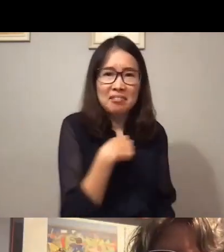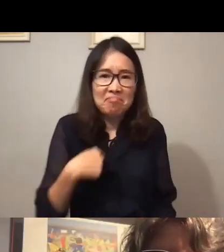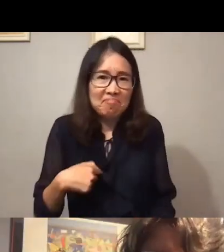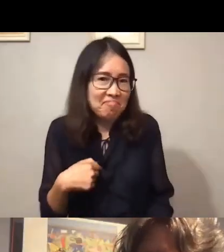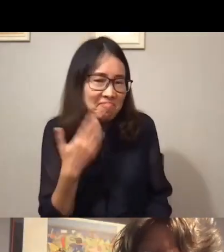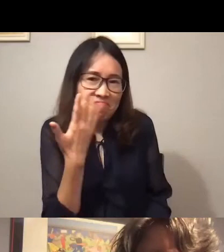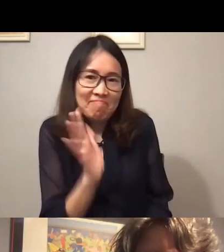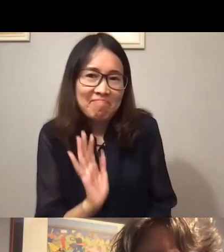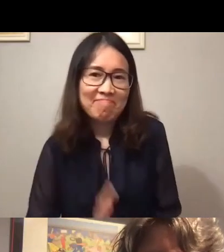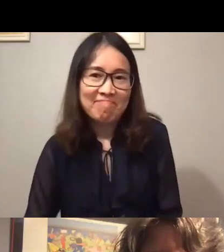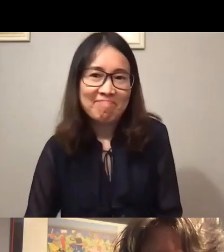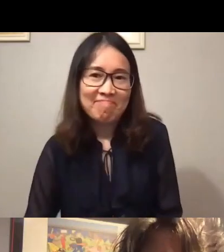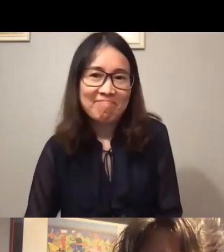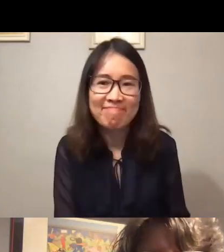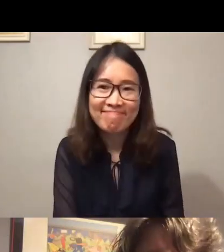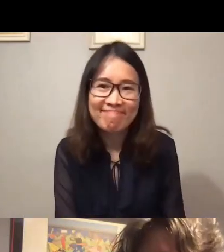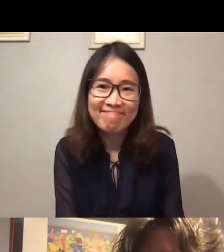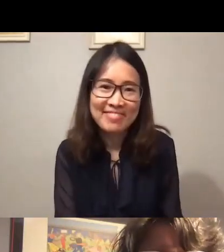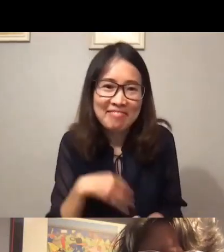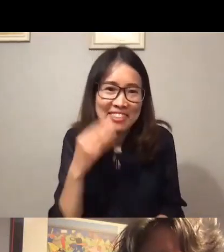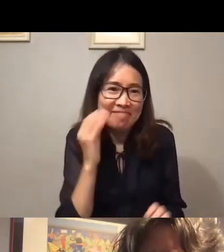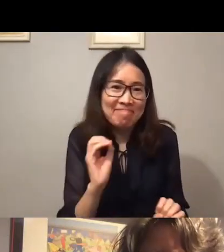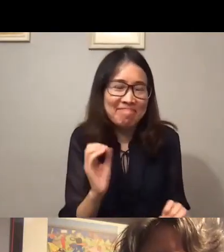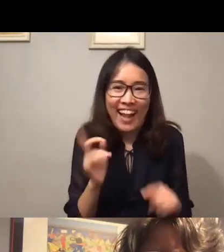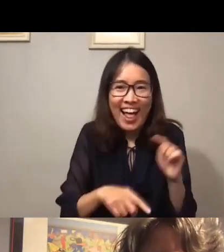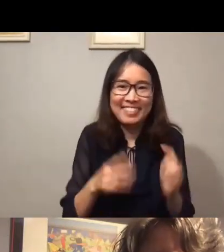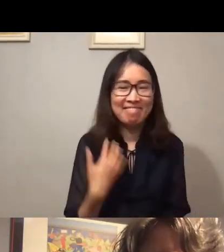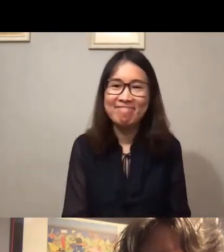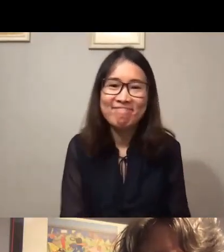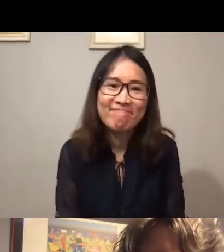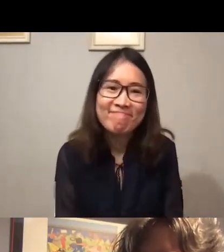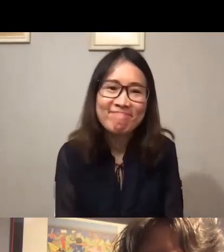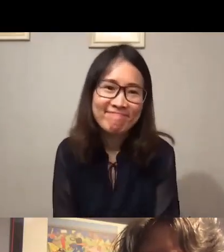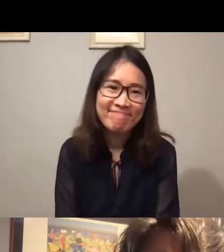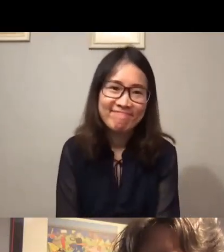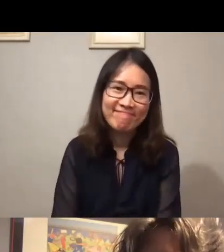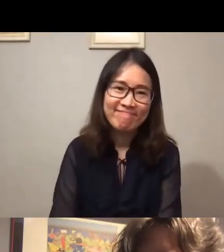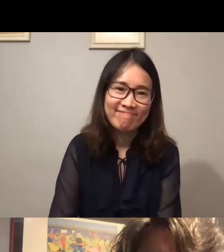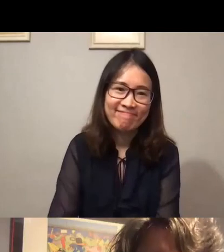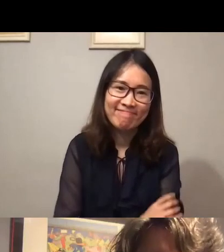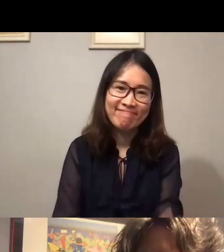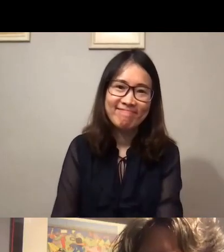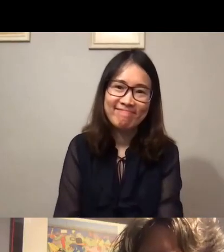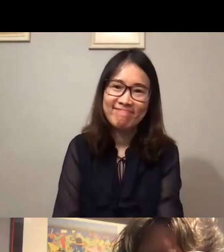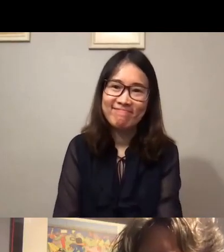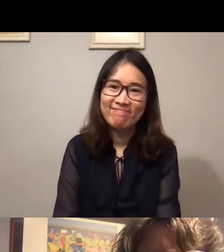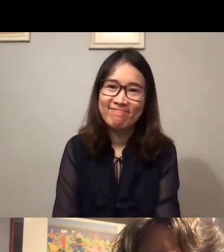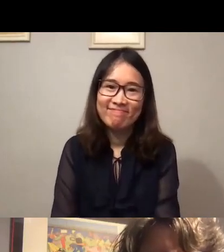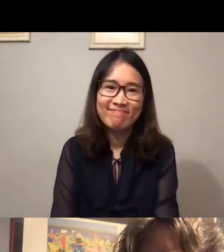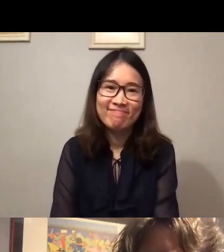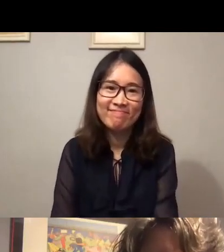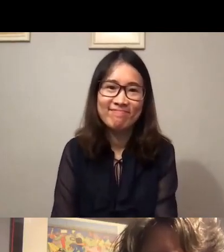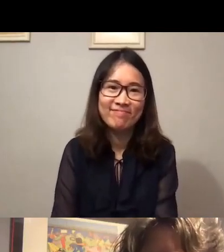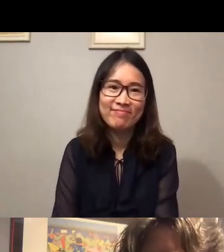America has services here. China, I can't speak to that. I don't know. I would venture to say